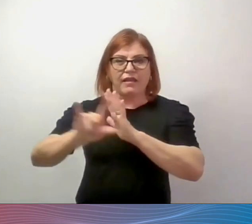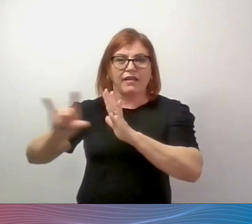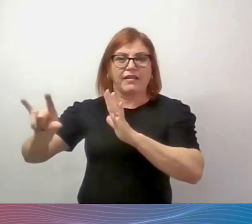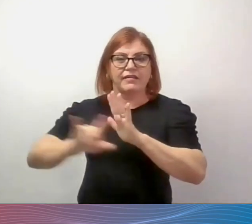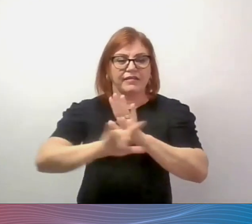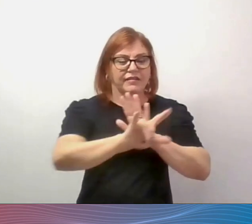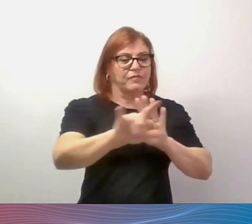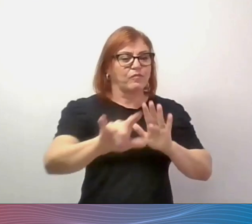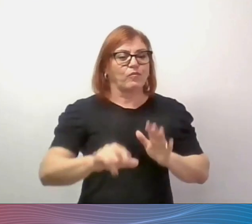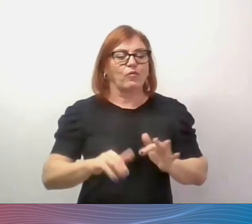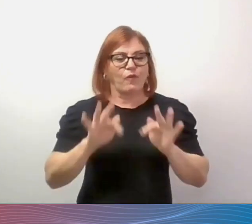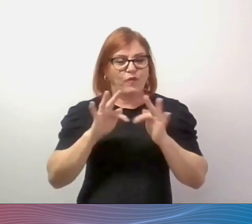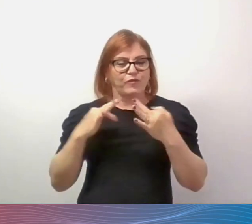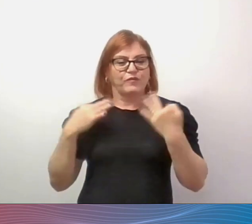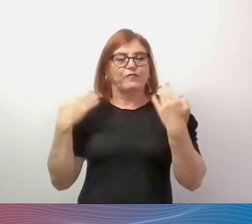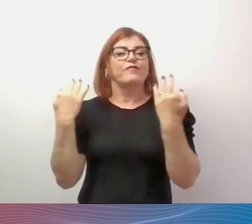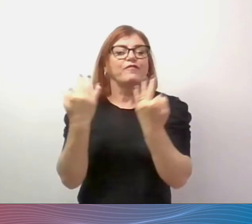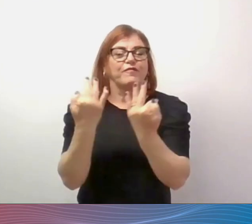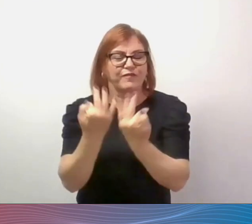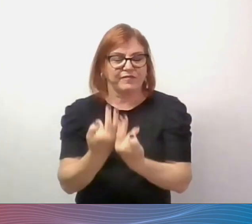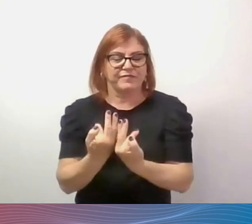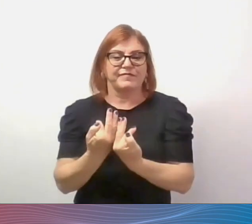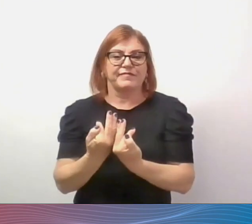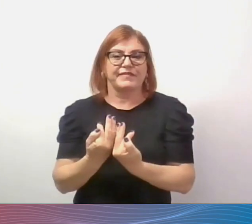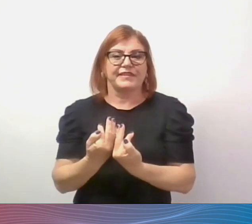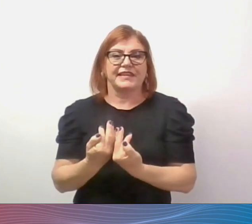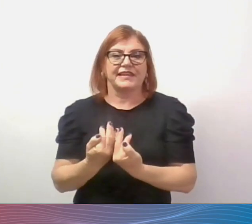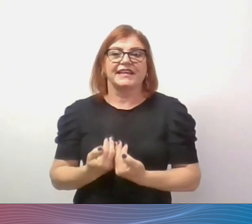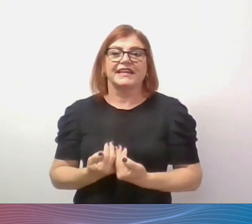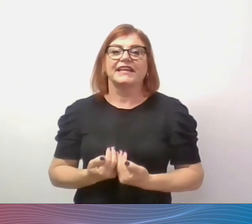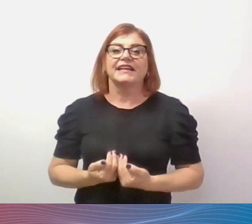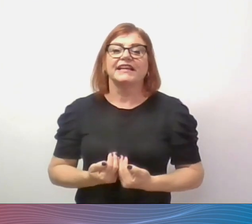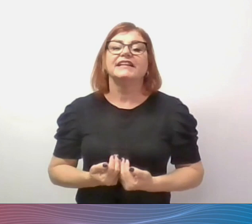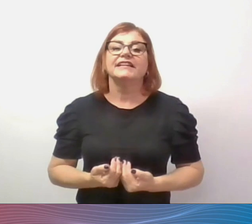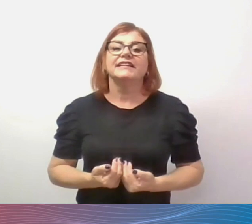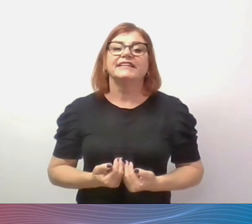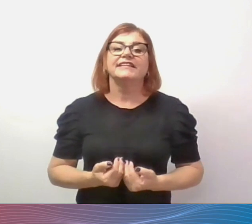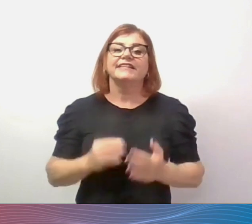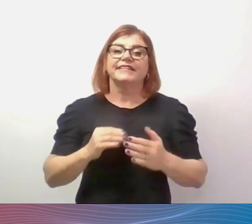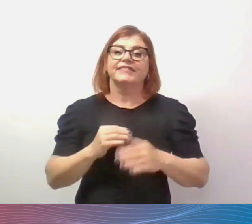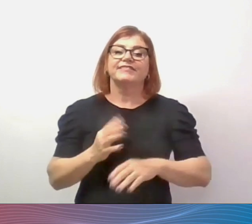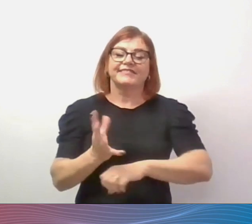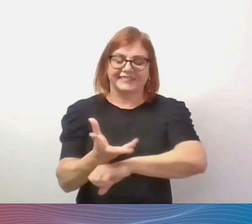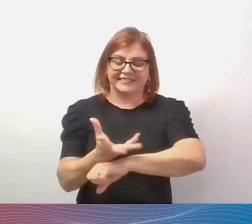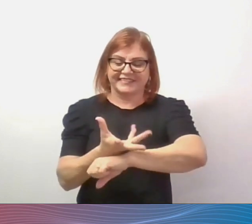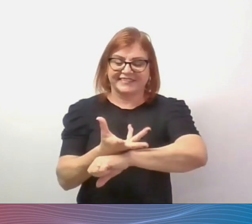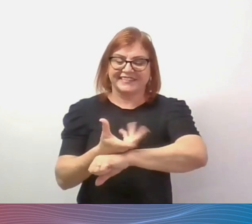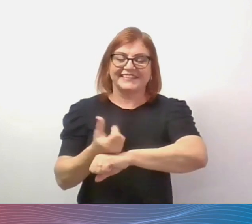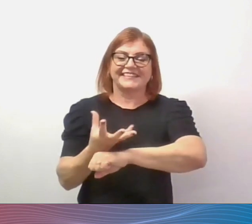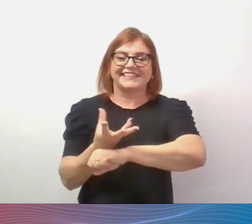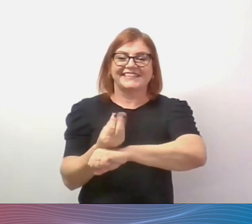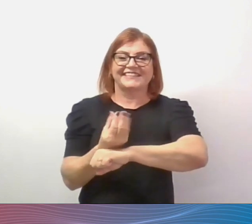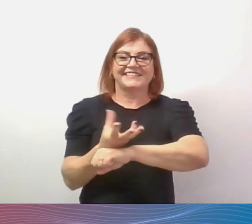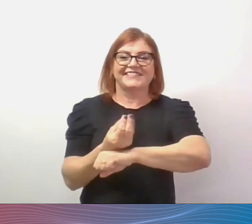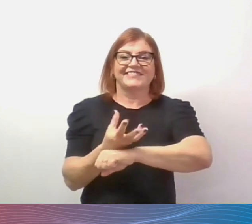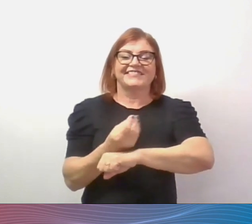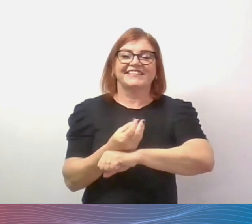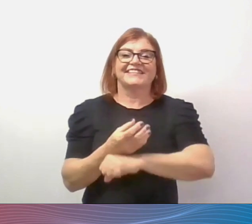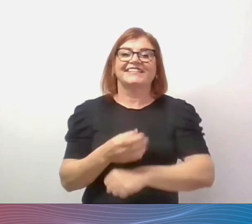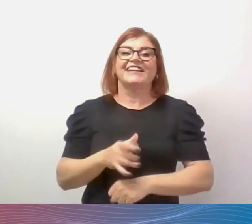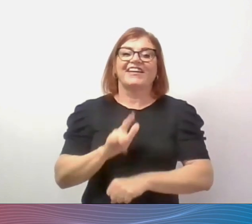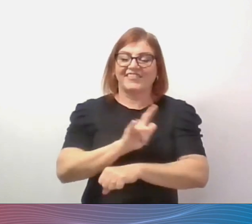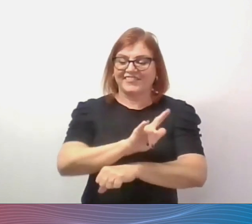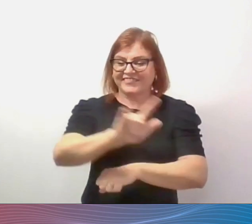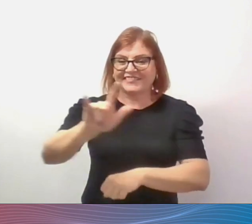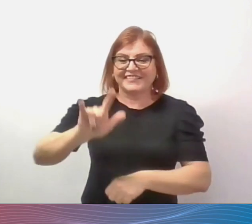em Filadélfia. The church in Philadelphia. Amor entre os irmãos. Love between the saints. Deus quer nos